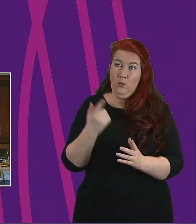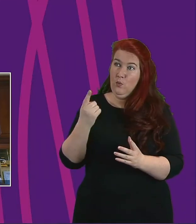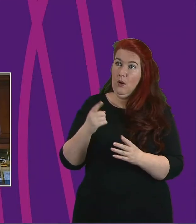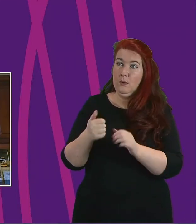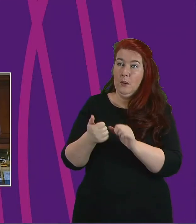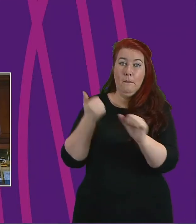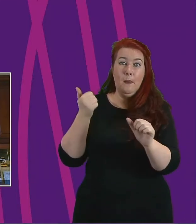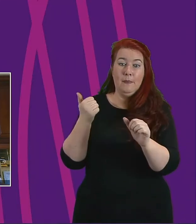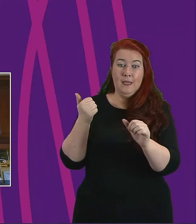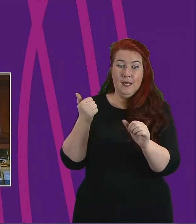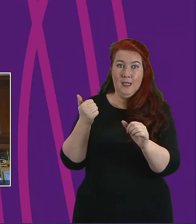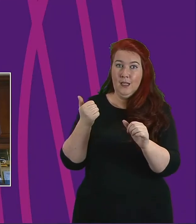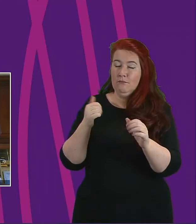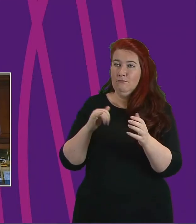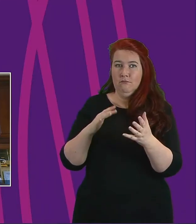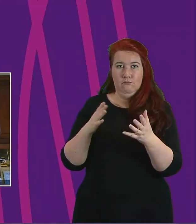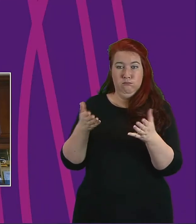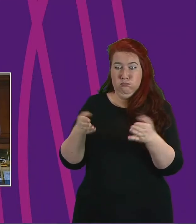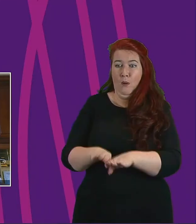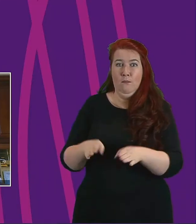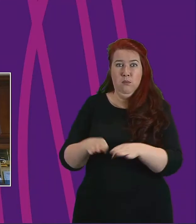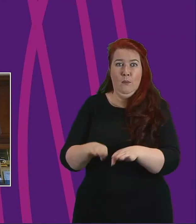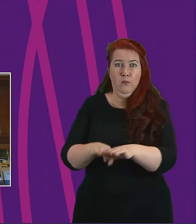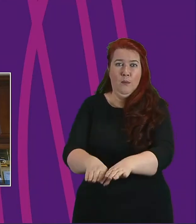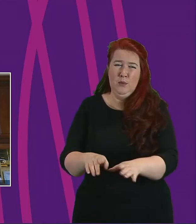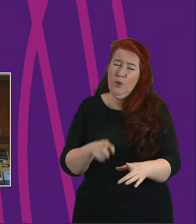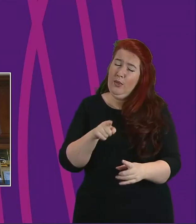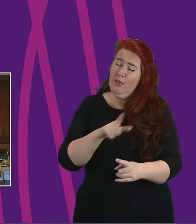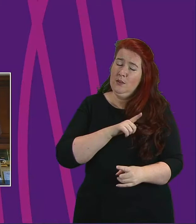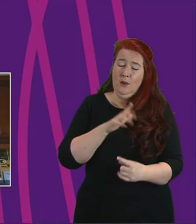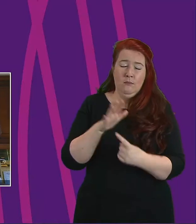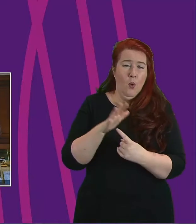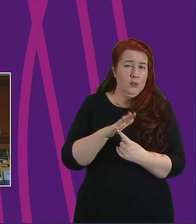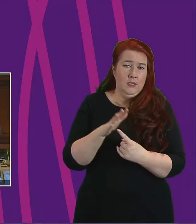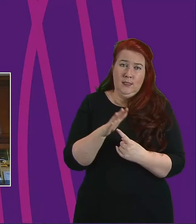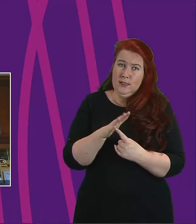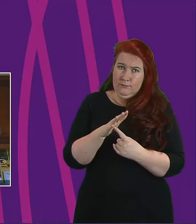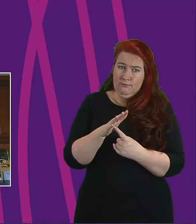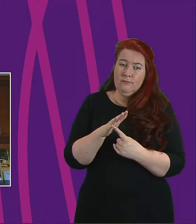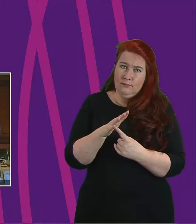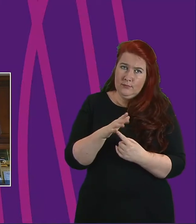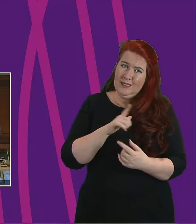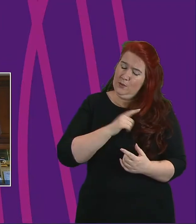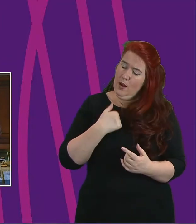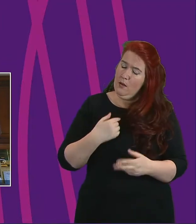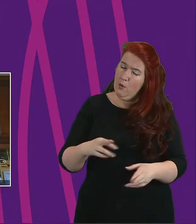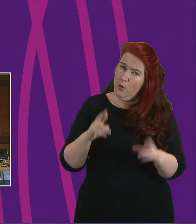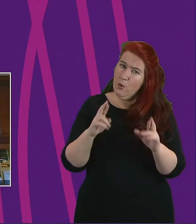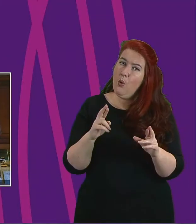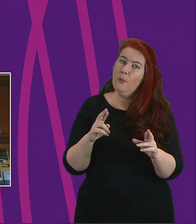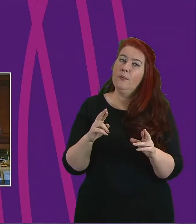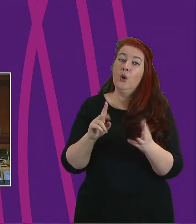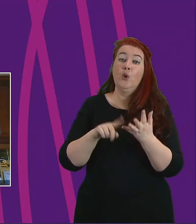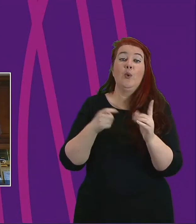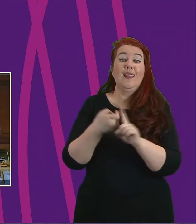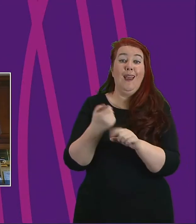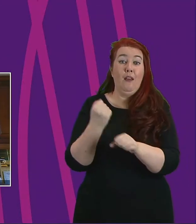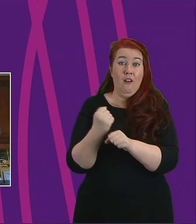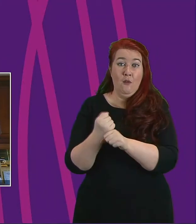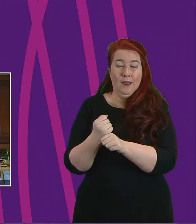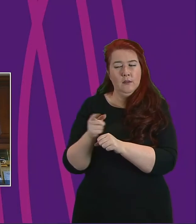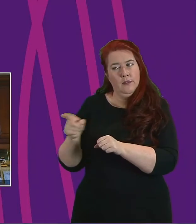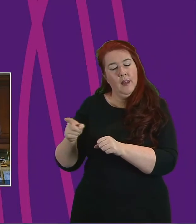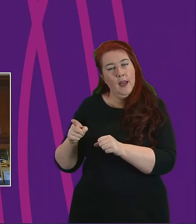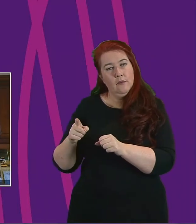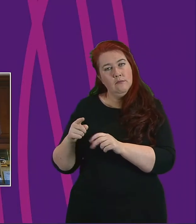Shearings, followed by others. So this couldn't be more important. And I very much hope that the UK Government will be of the same